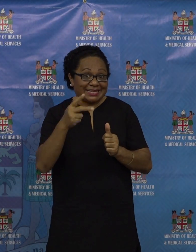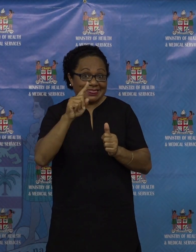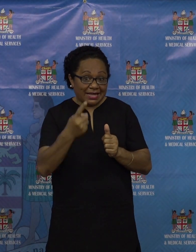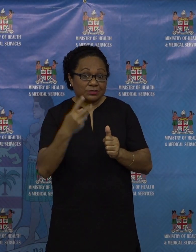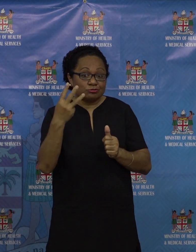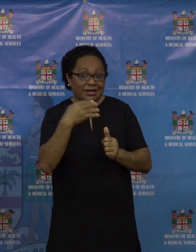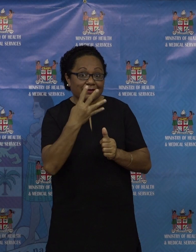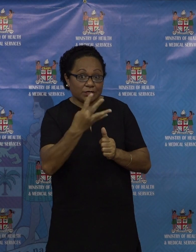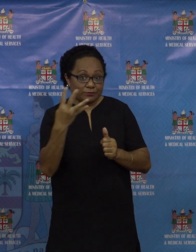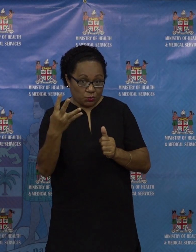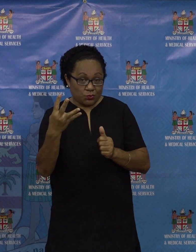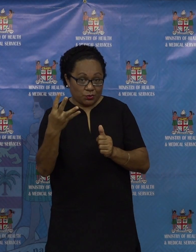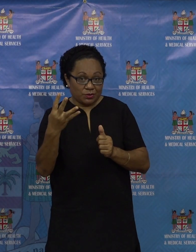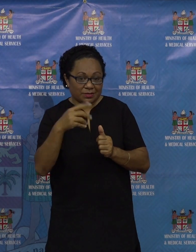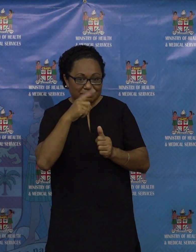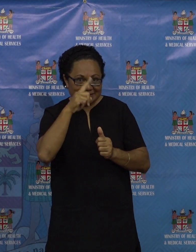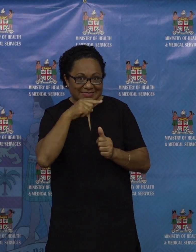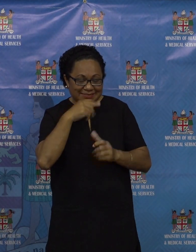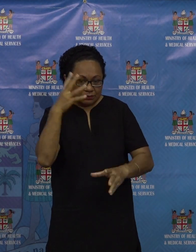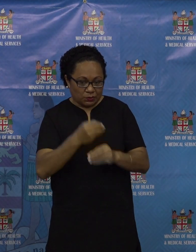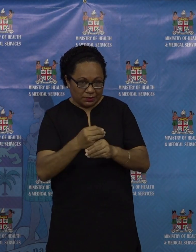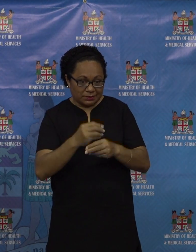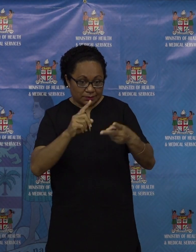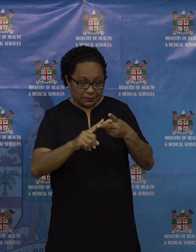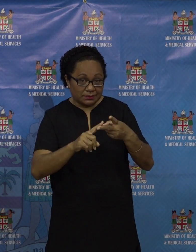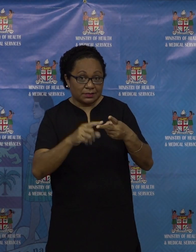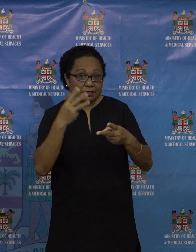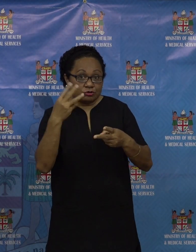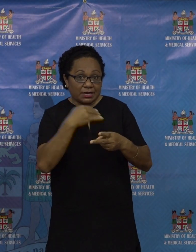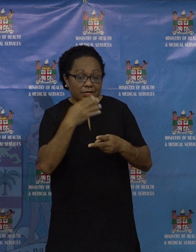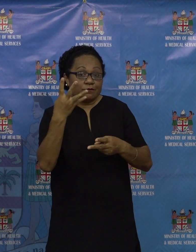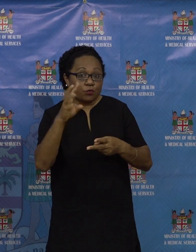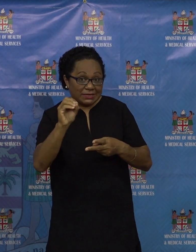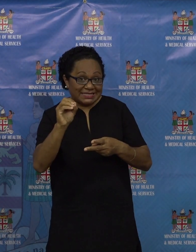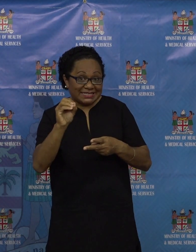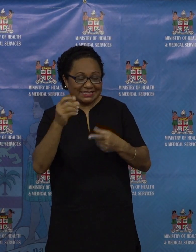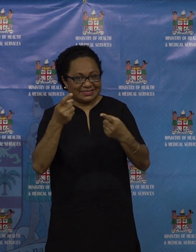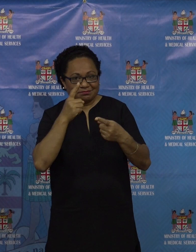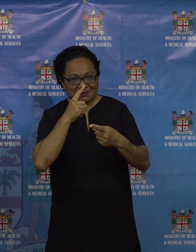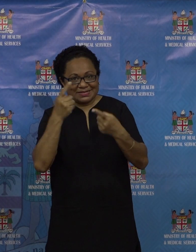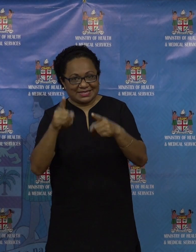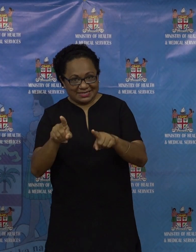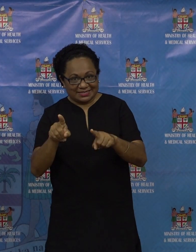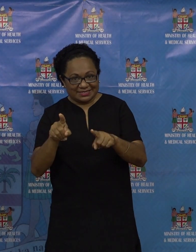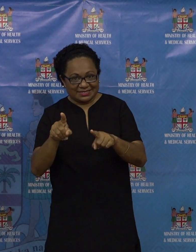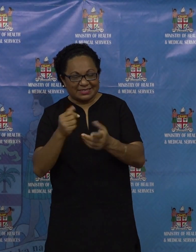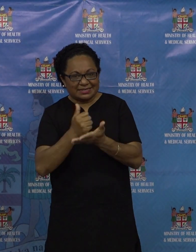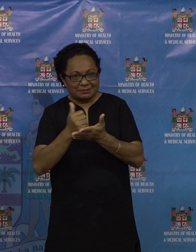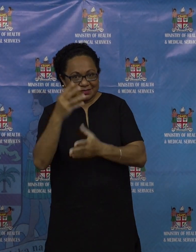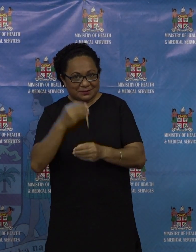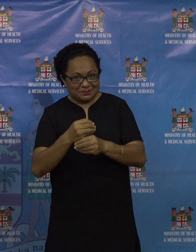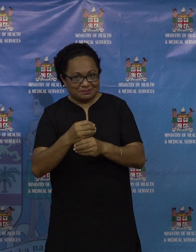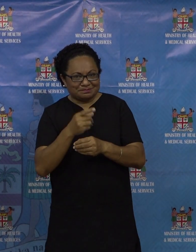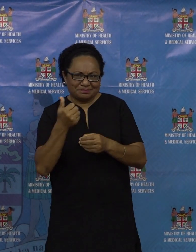38,344 cases, total number of cases, and 340 deaths. Of the deaths, as you have